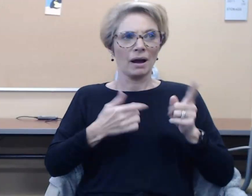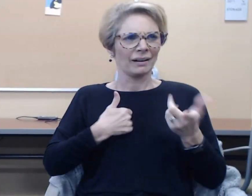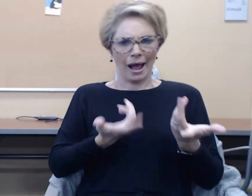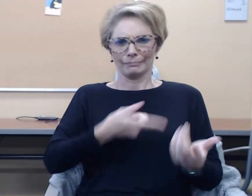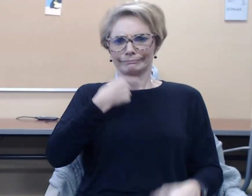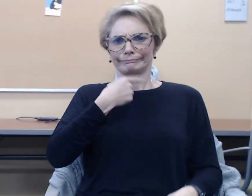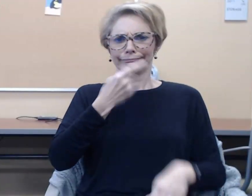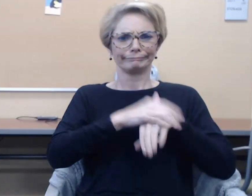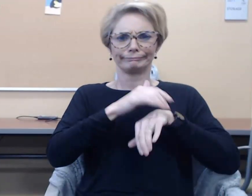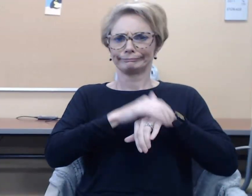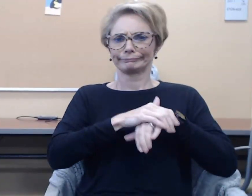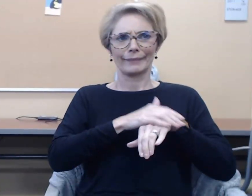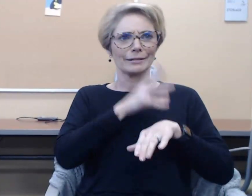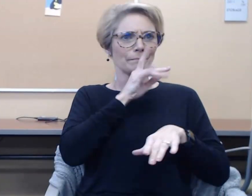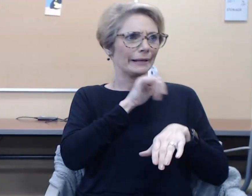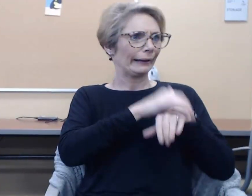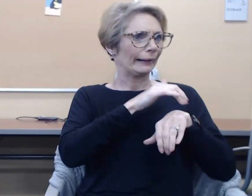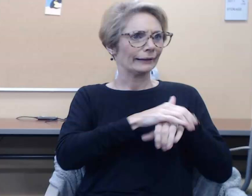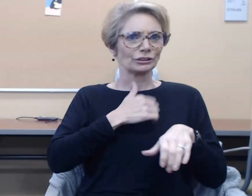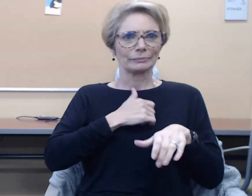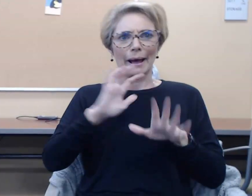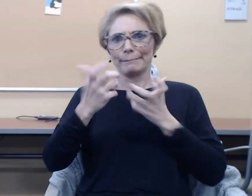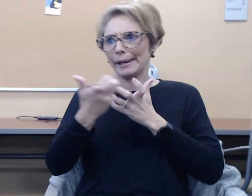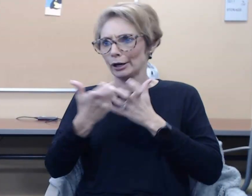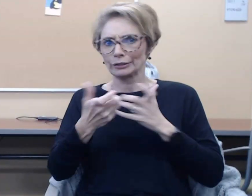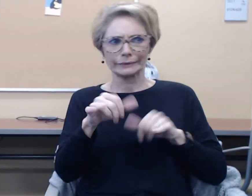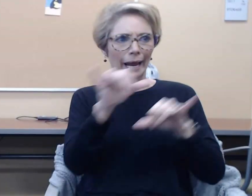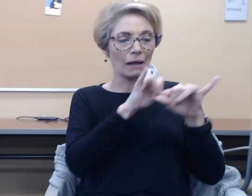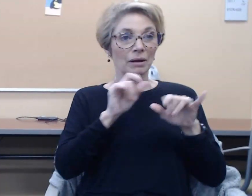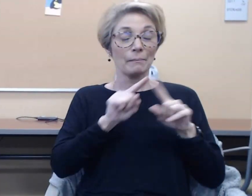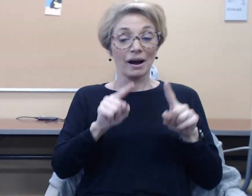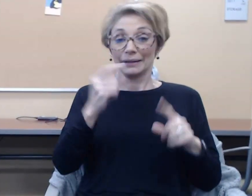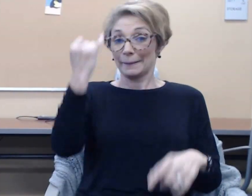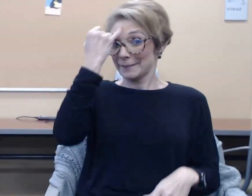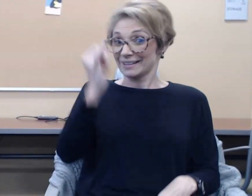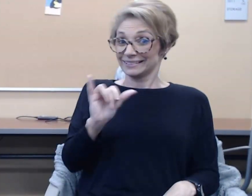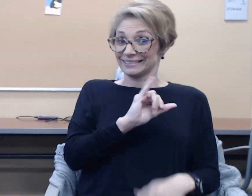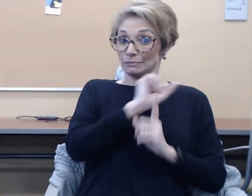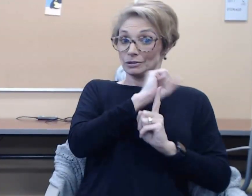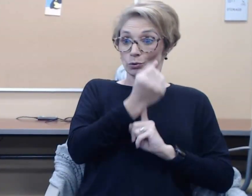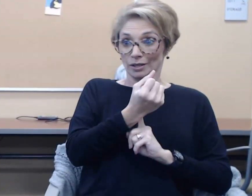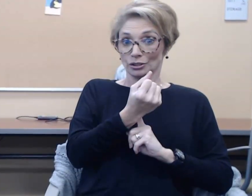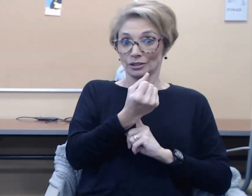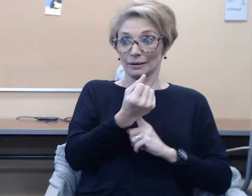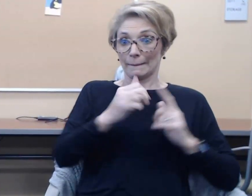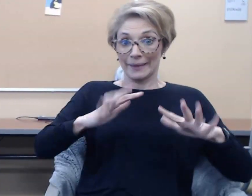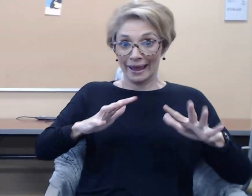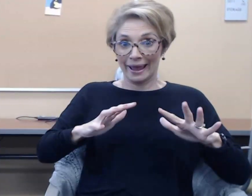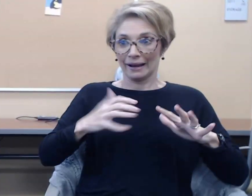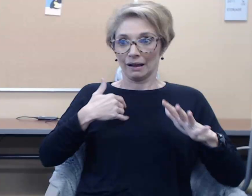spoke English, I speak English. But imagine that same situation with a student who doesn't have the same language